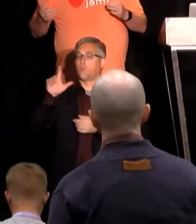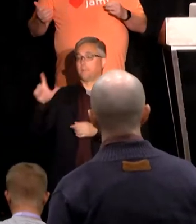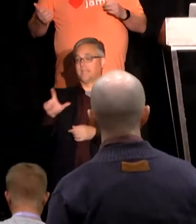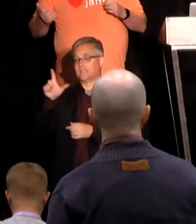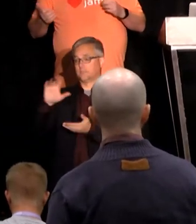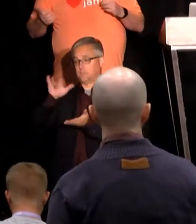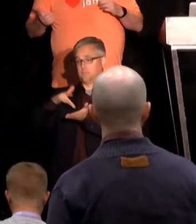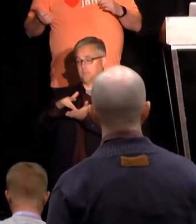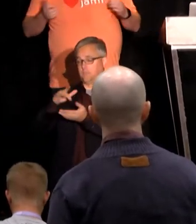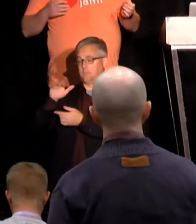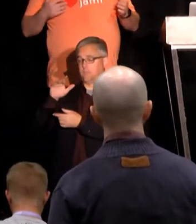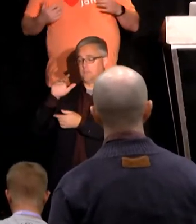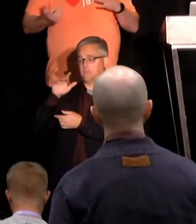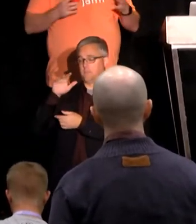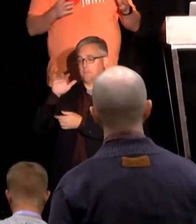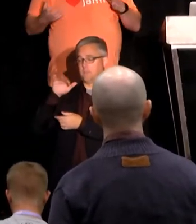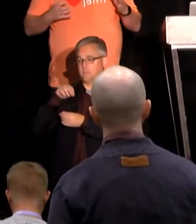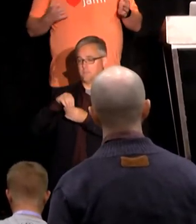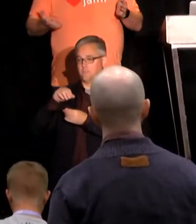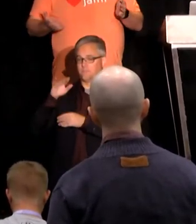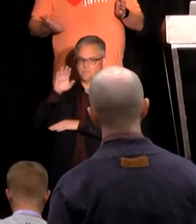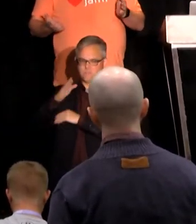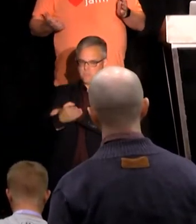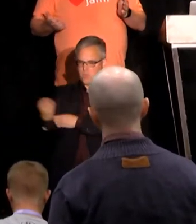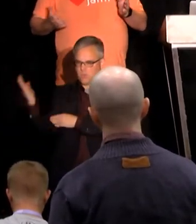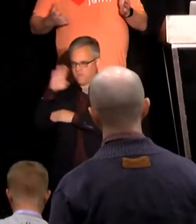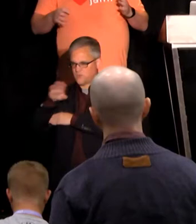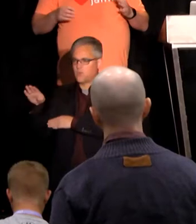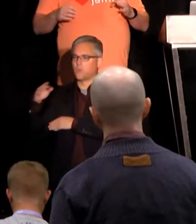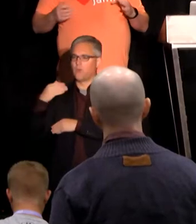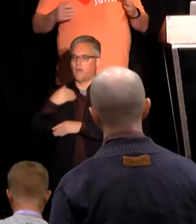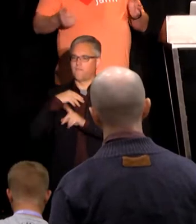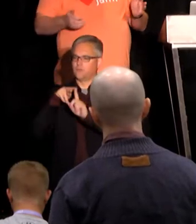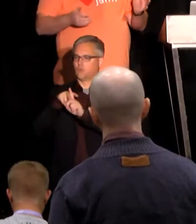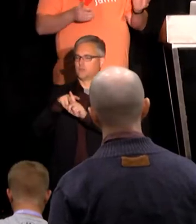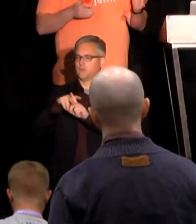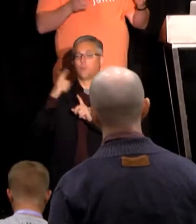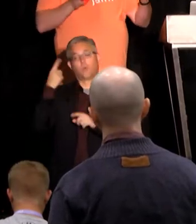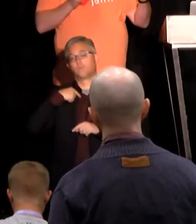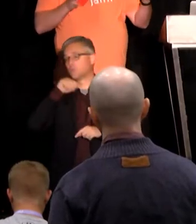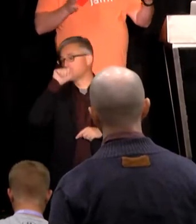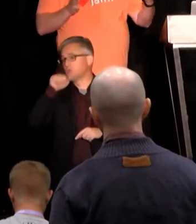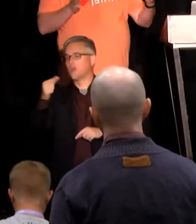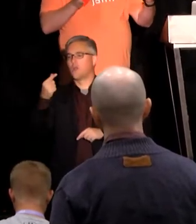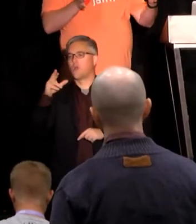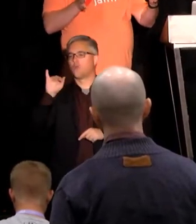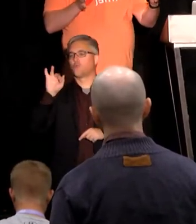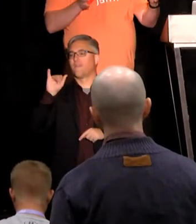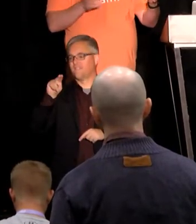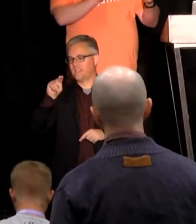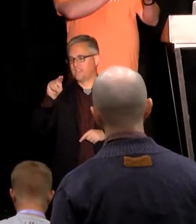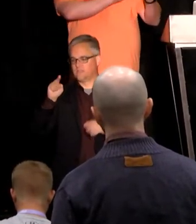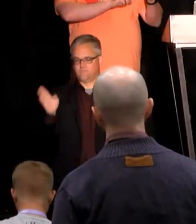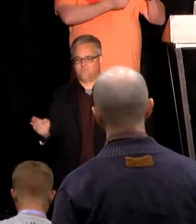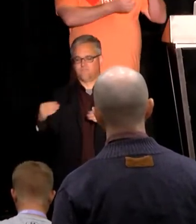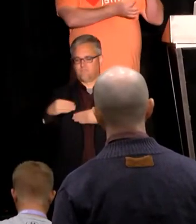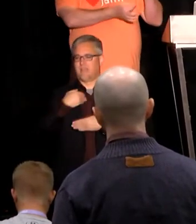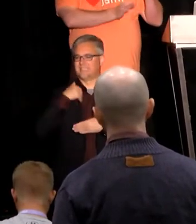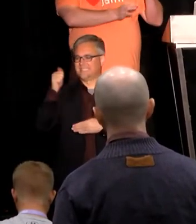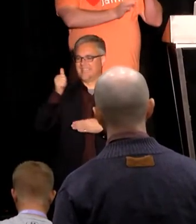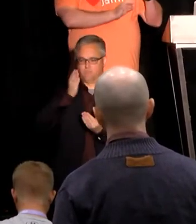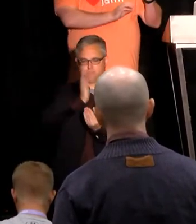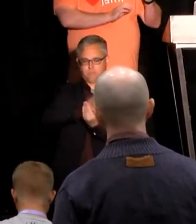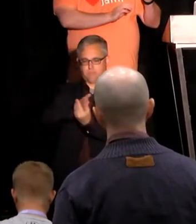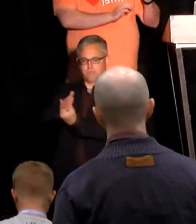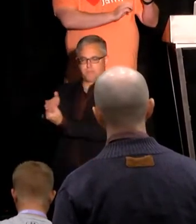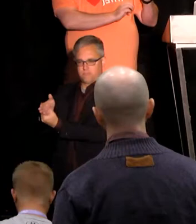in that, we use a variety of different charging methods. One of our favorites is the Griffin Cube. It holds 10 iPads and has a little multi-dock. Really